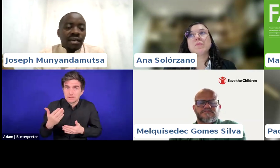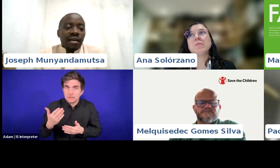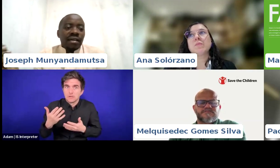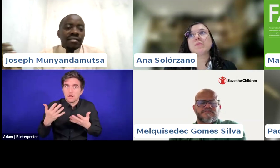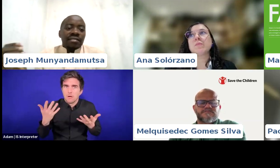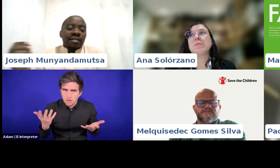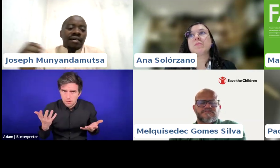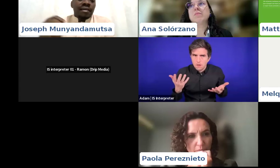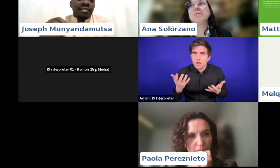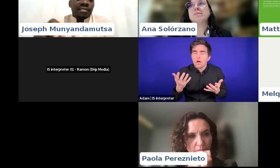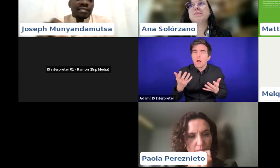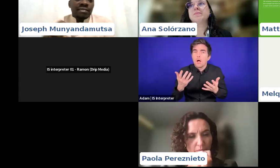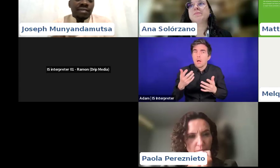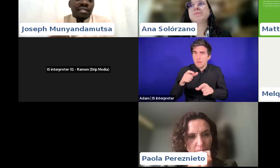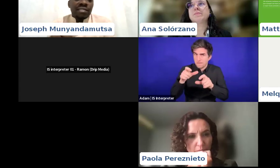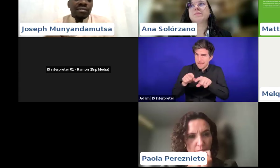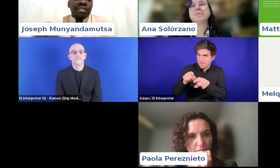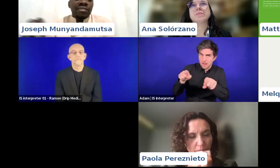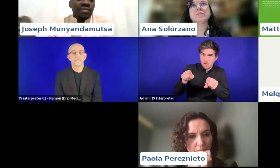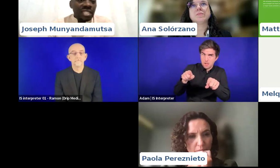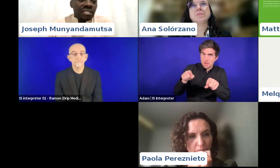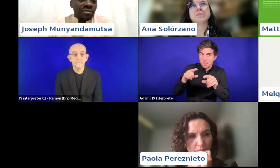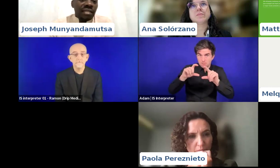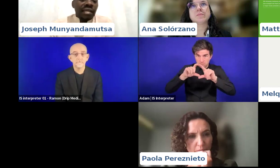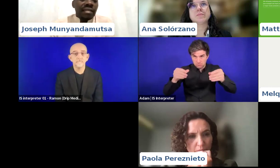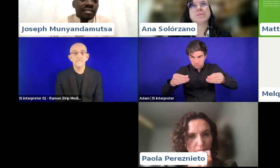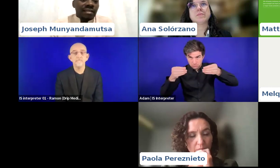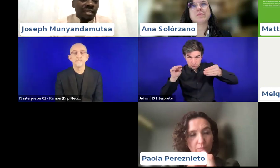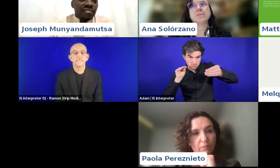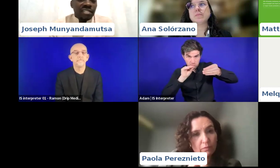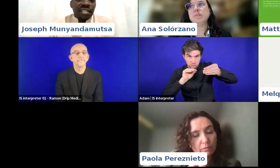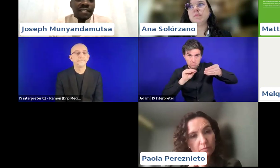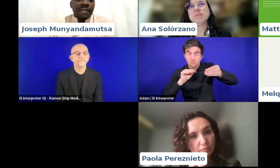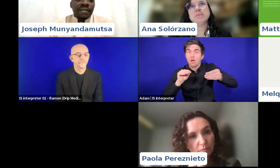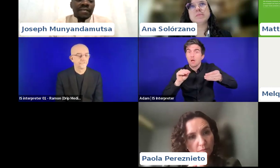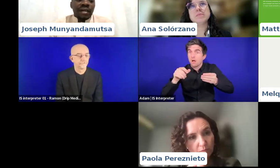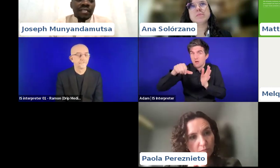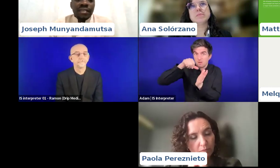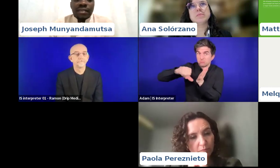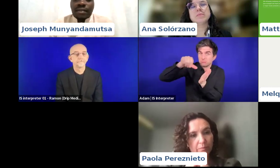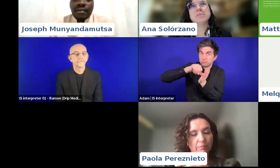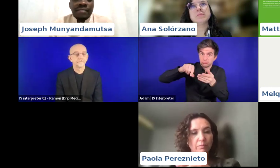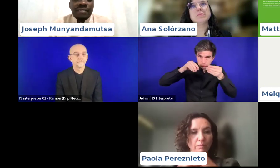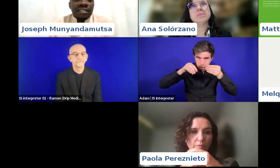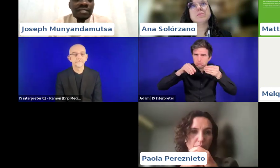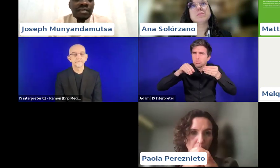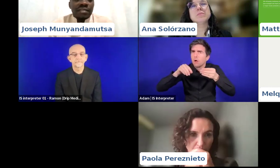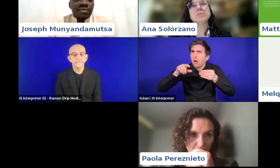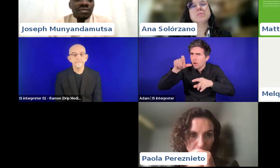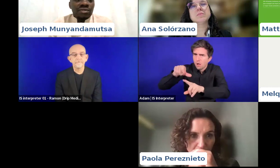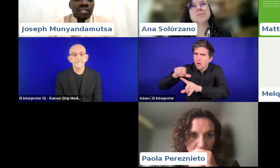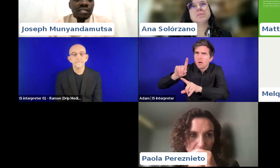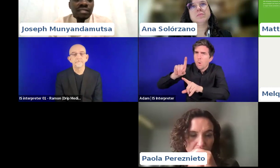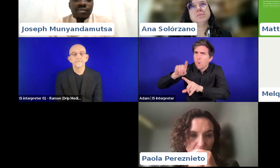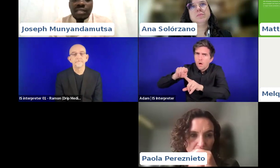household. And this grant does not really reach to the direct beneficiary. So I think the first thing